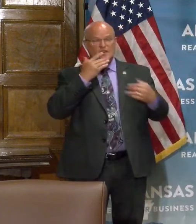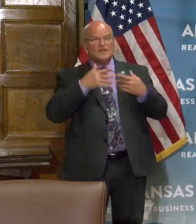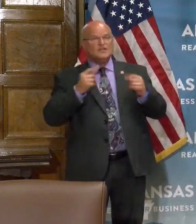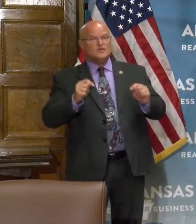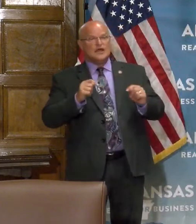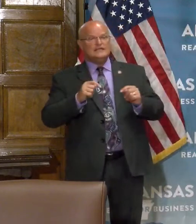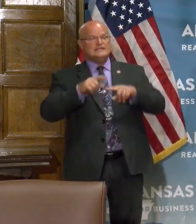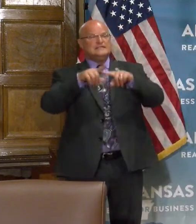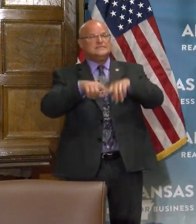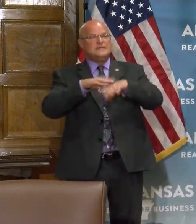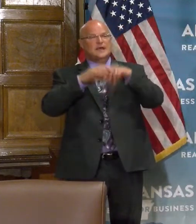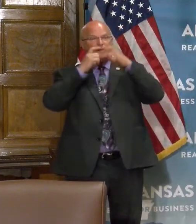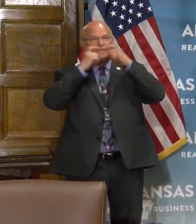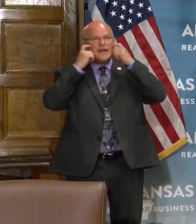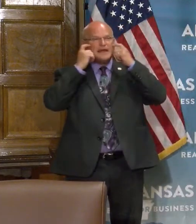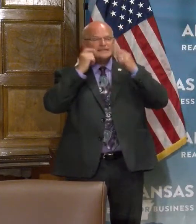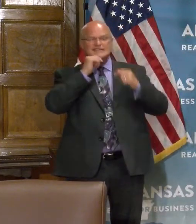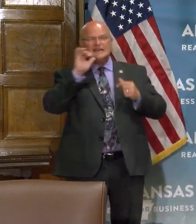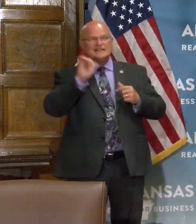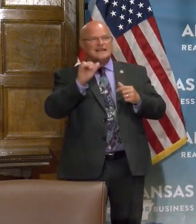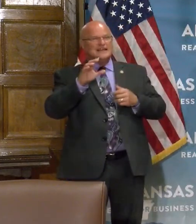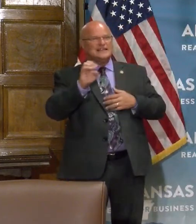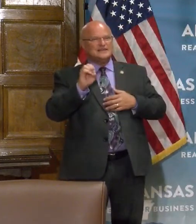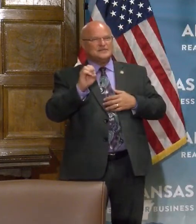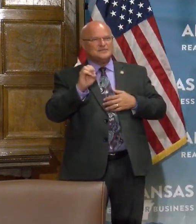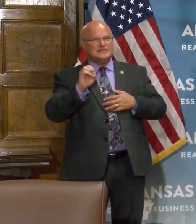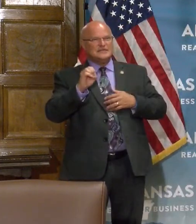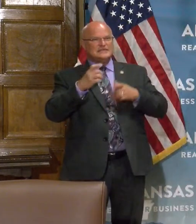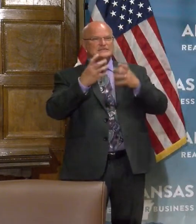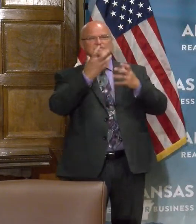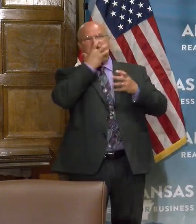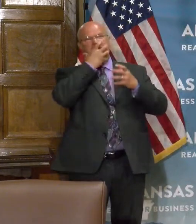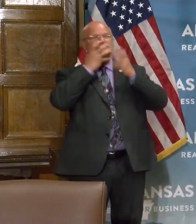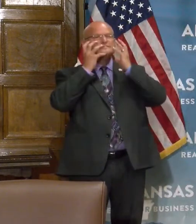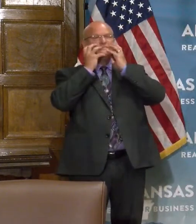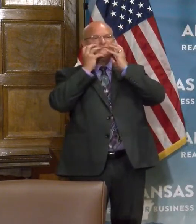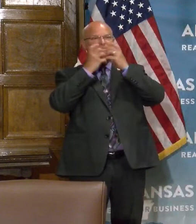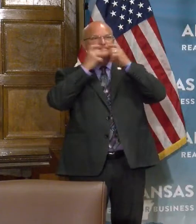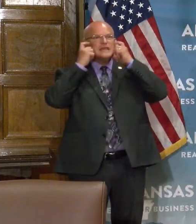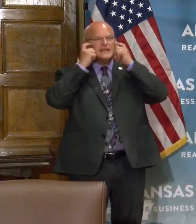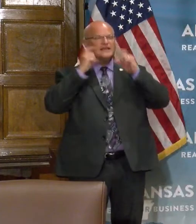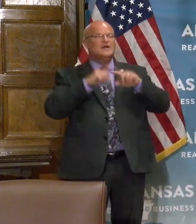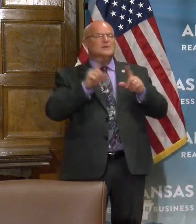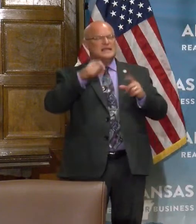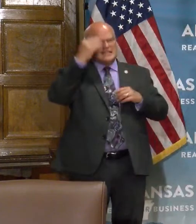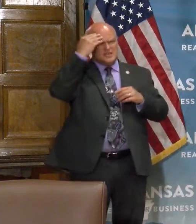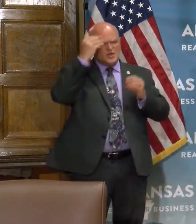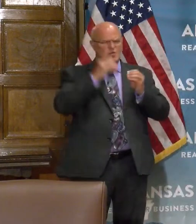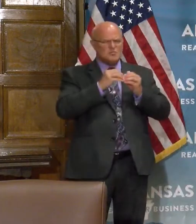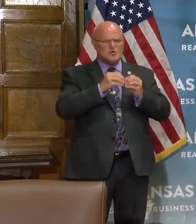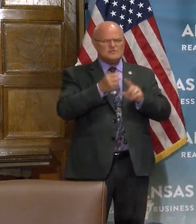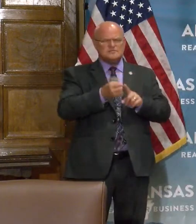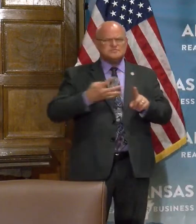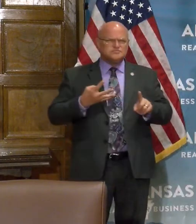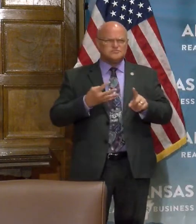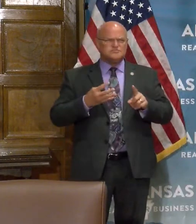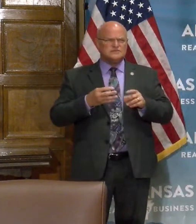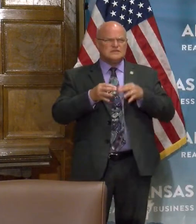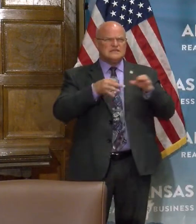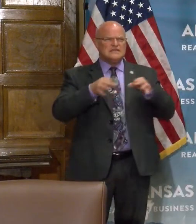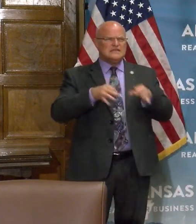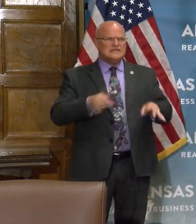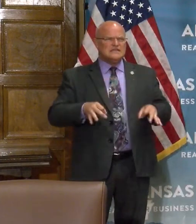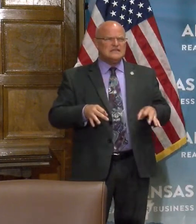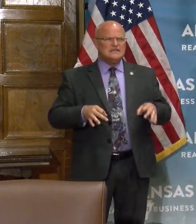to count on masks, which are not likely to be to stay on the face. But I'd need to know some more details